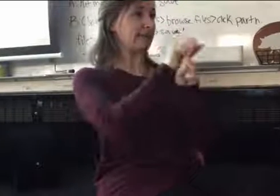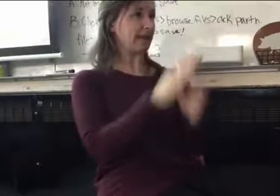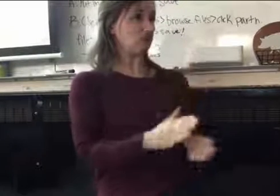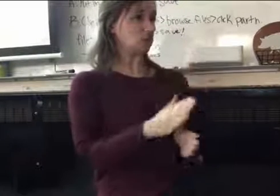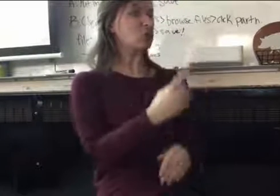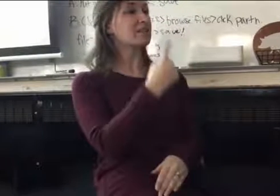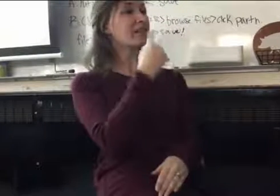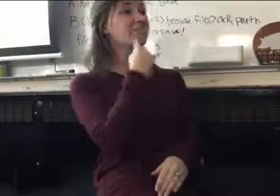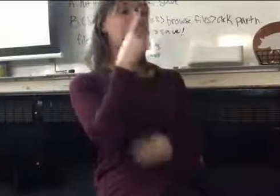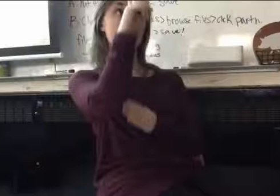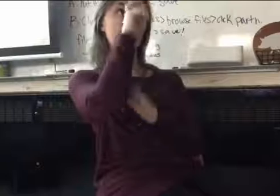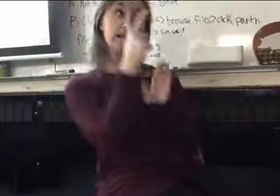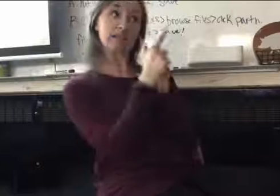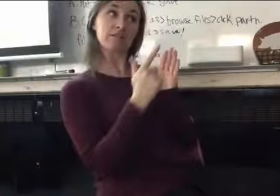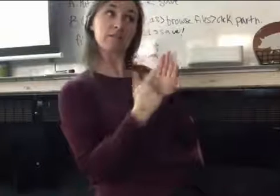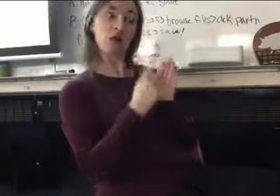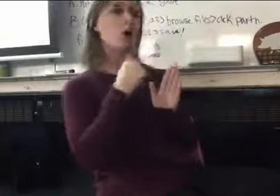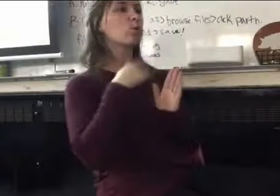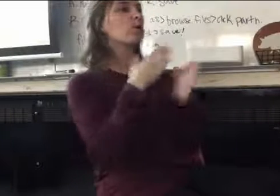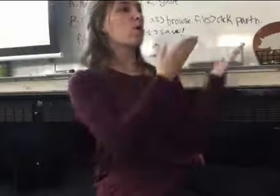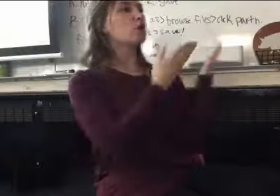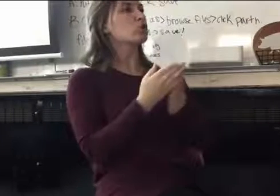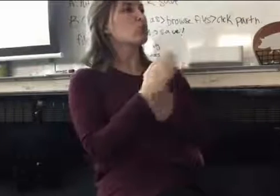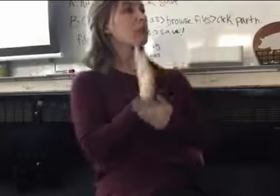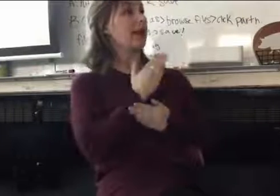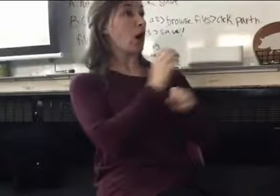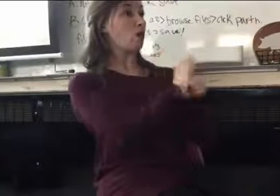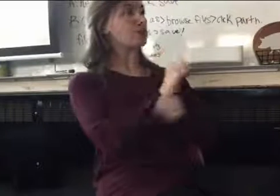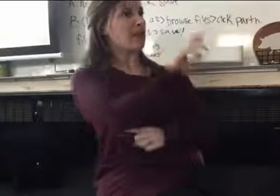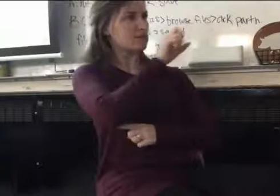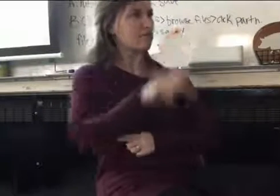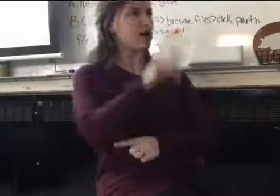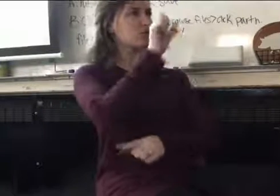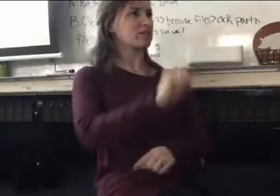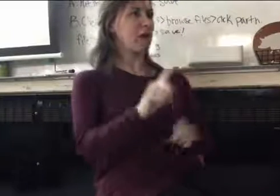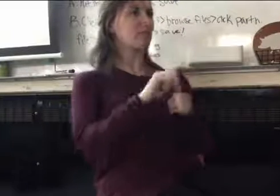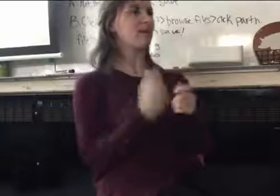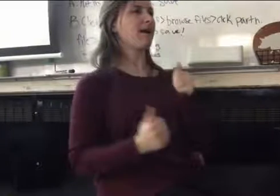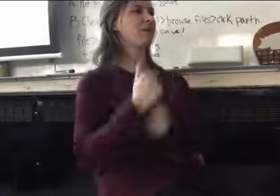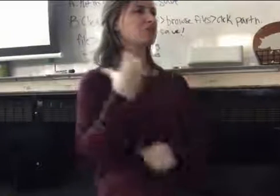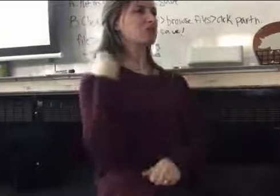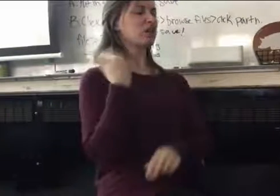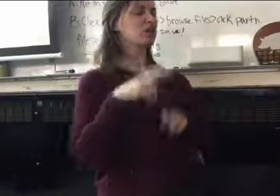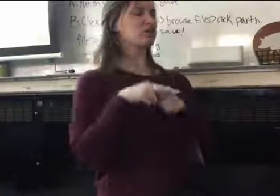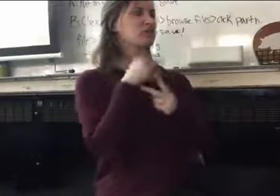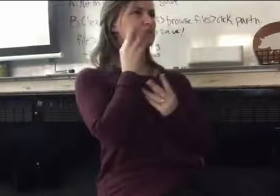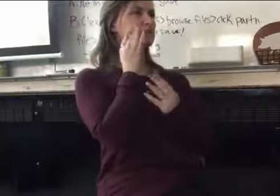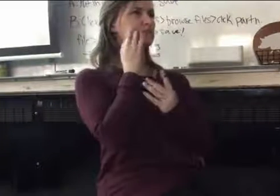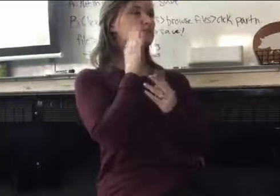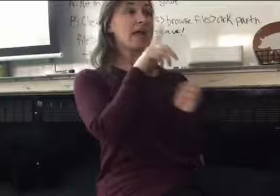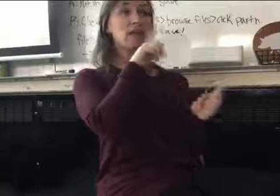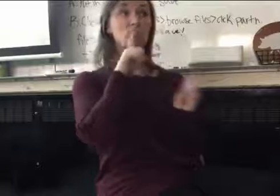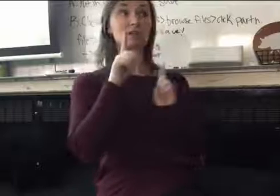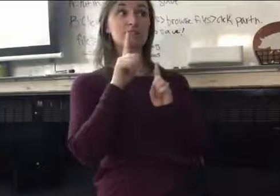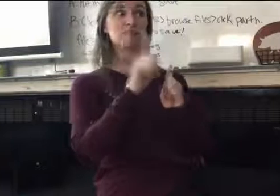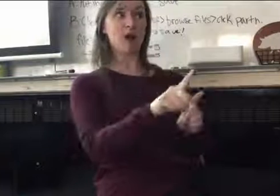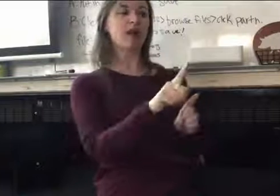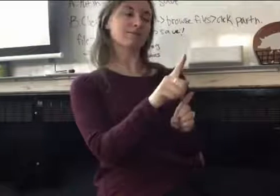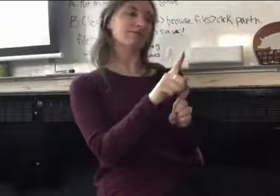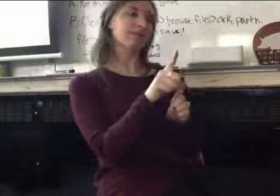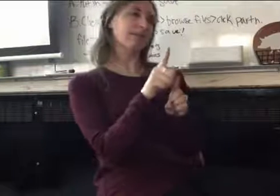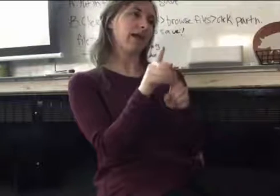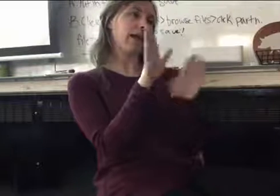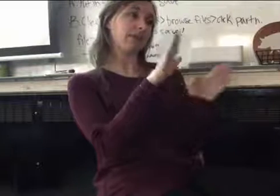Slave Law, we would like to take our slaves back to the South. Well, his general is sitting there and he's thinking, and he responds to them in layman's terms